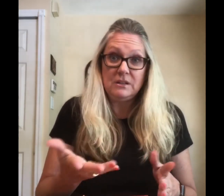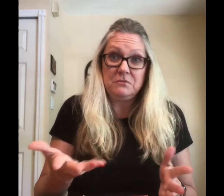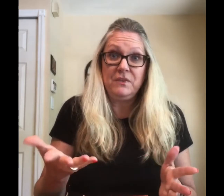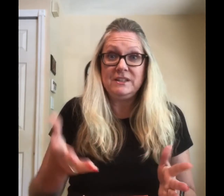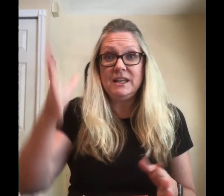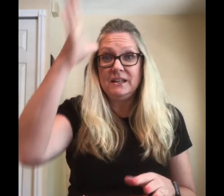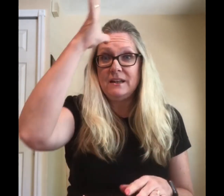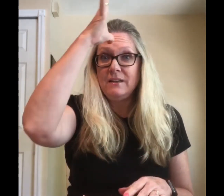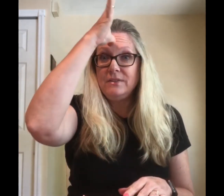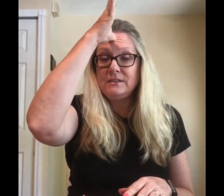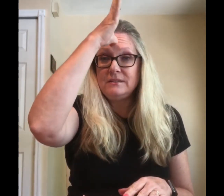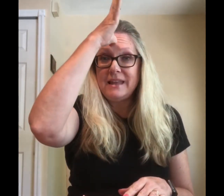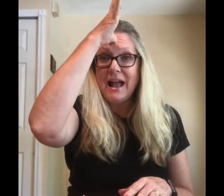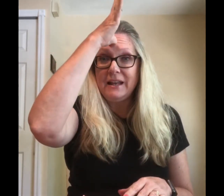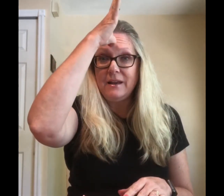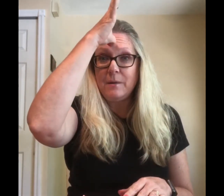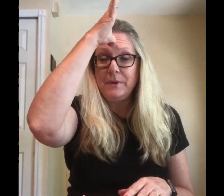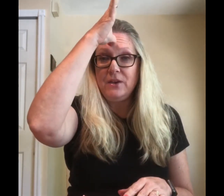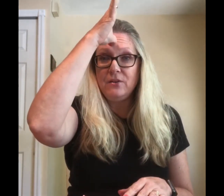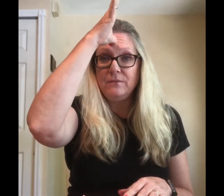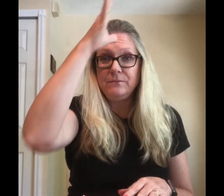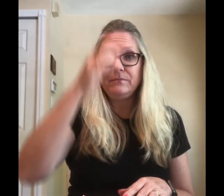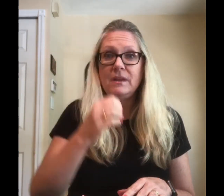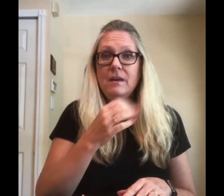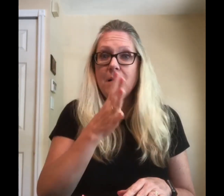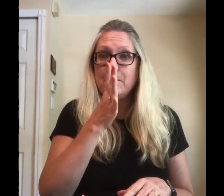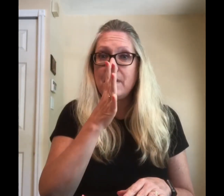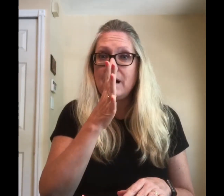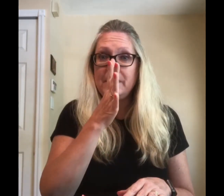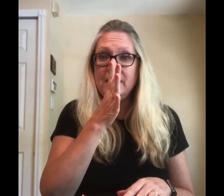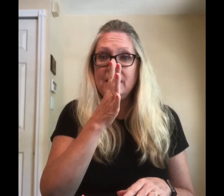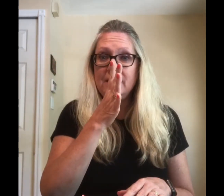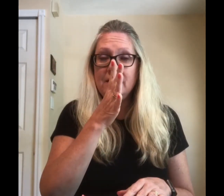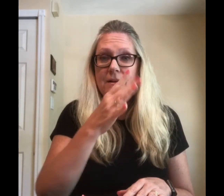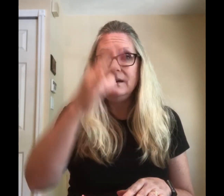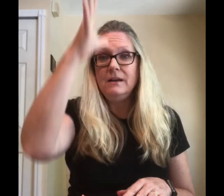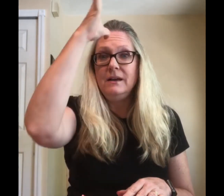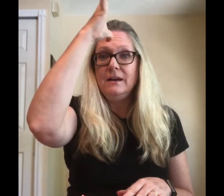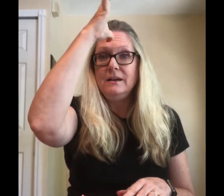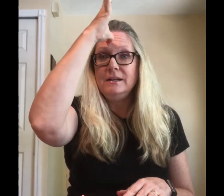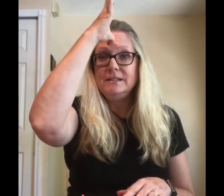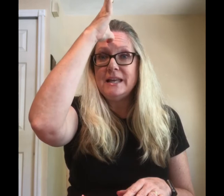fits in, this is daddy up here. Mommy, daddy.